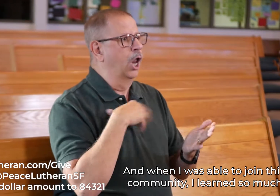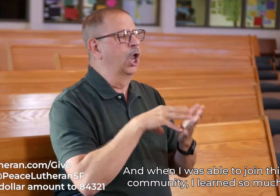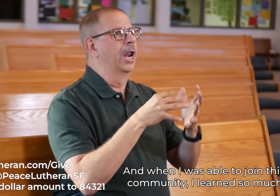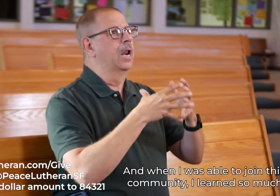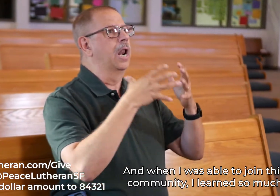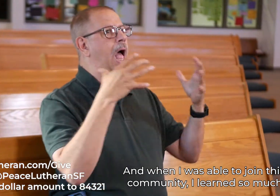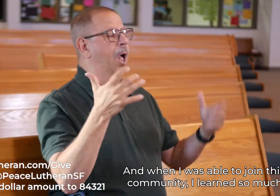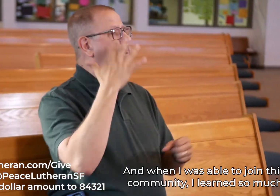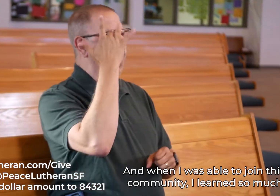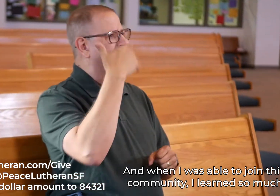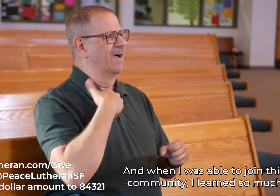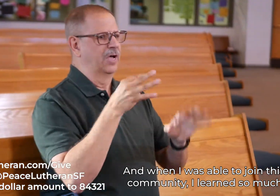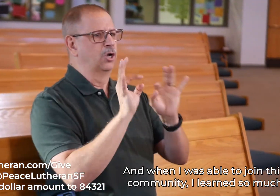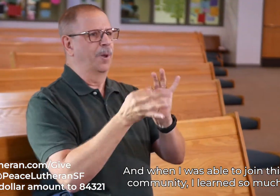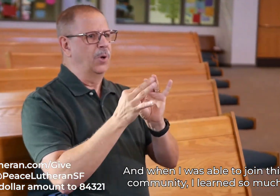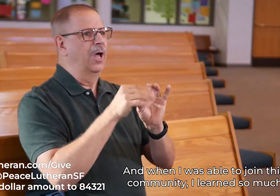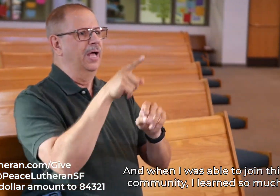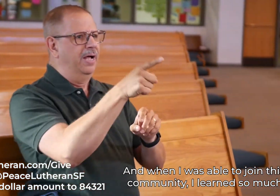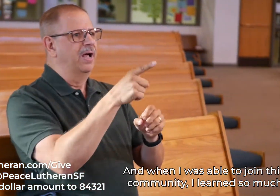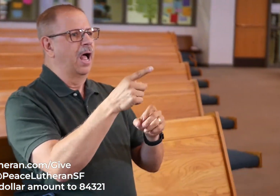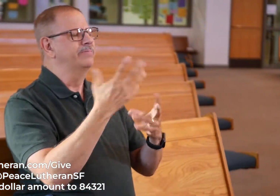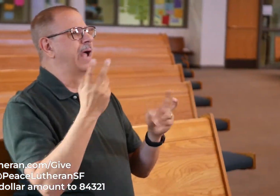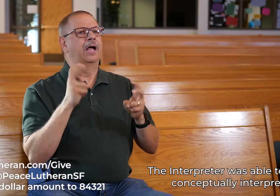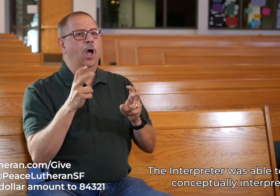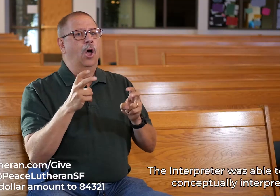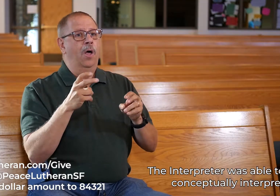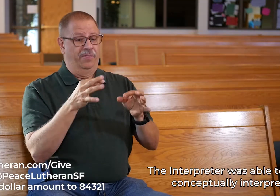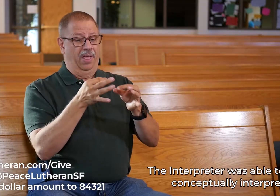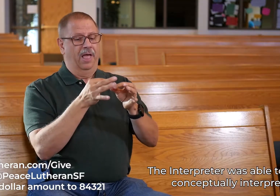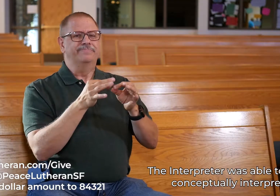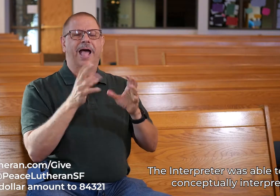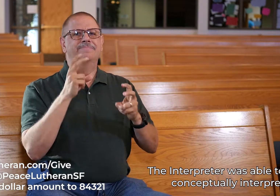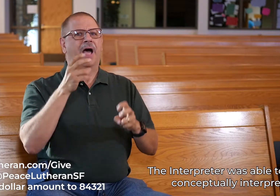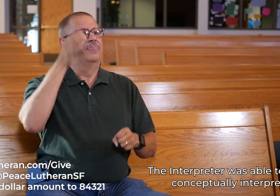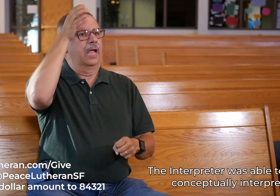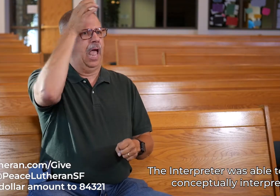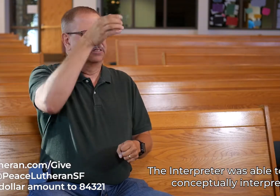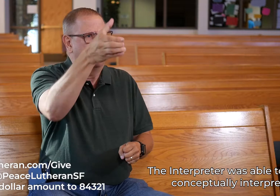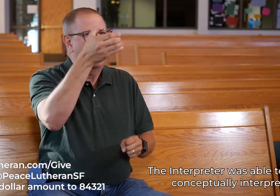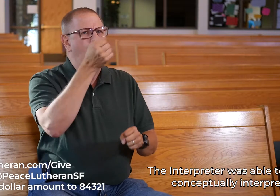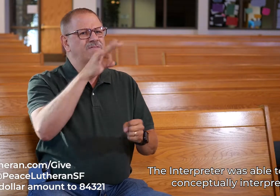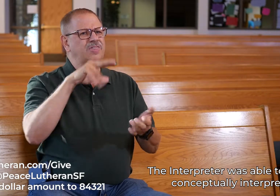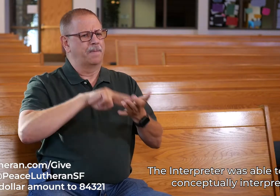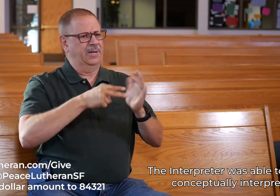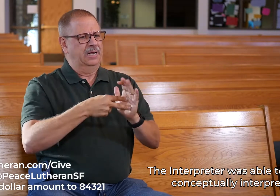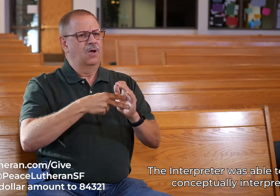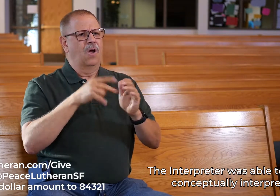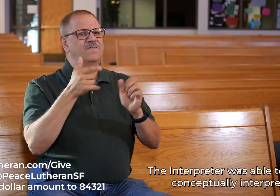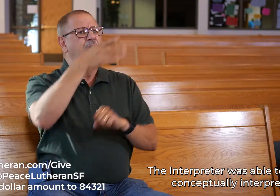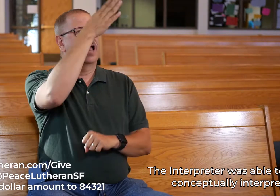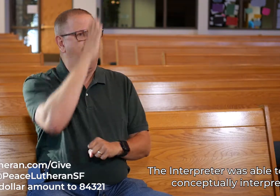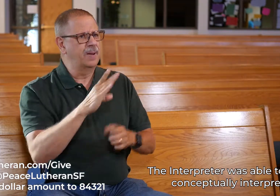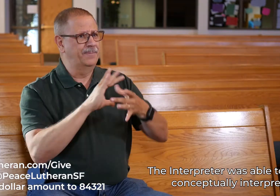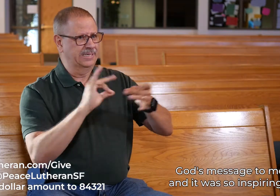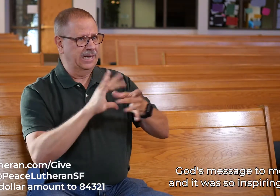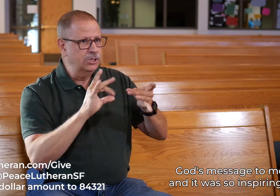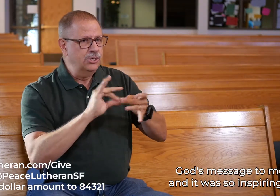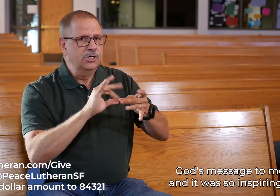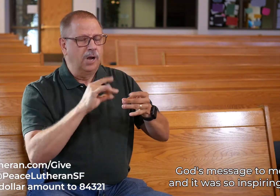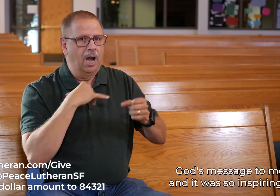this community, I learned so much. The interpreter was able to conceptually interpret God's message to